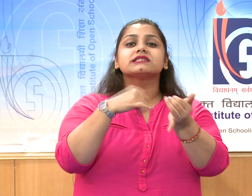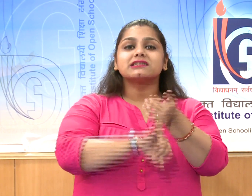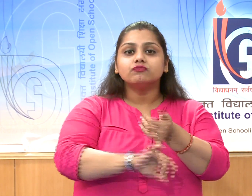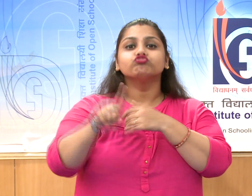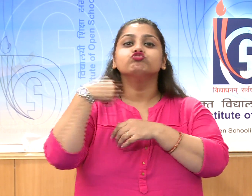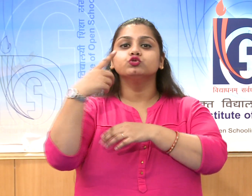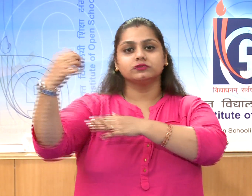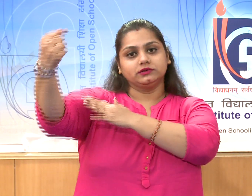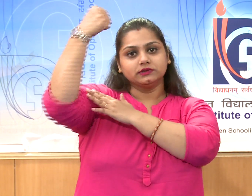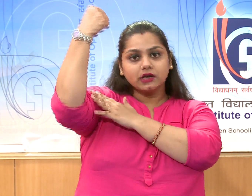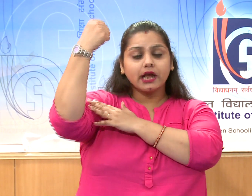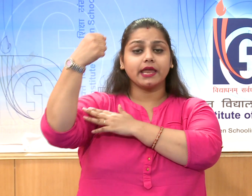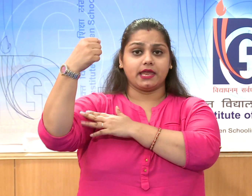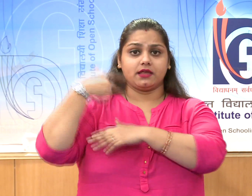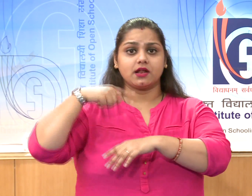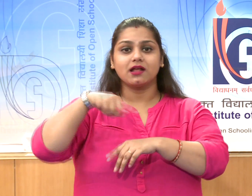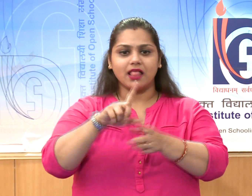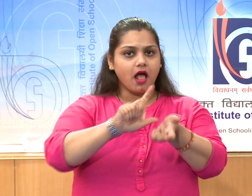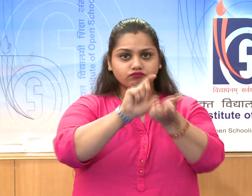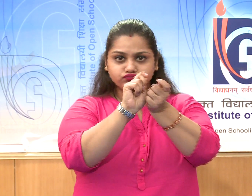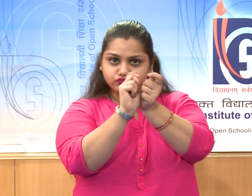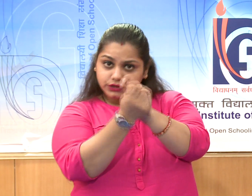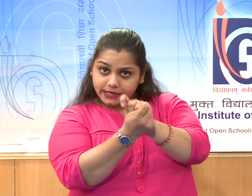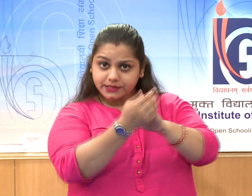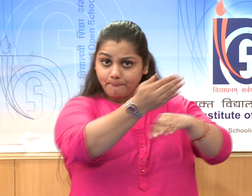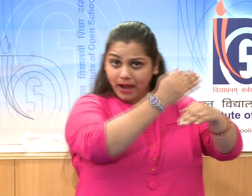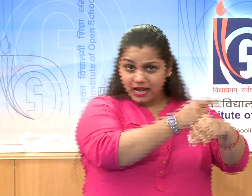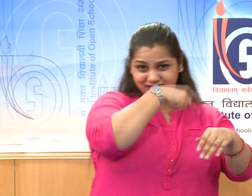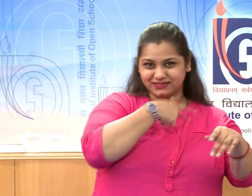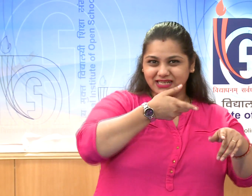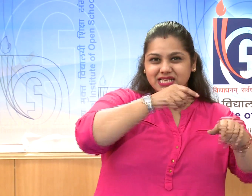did not completely replace the earlier systems